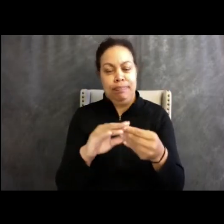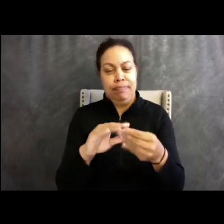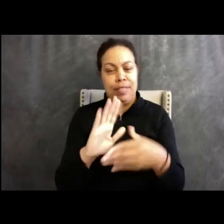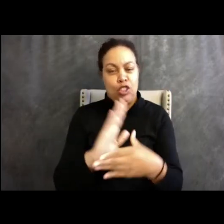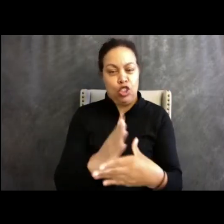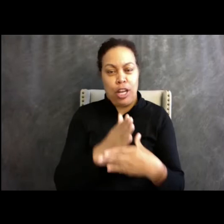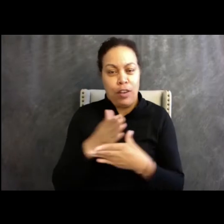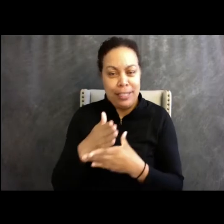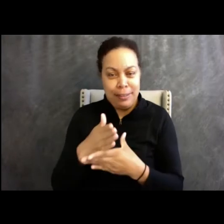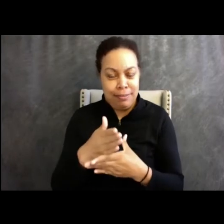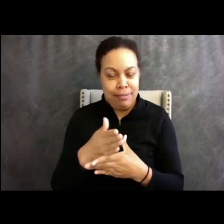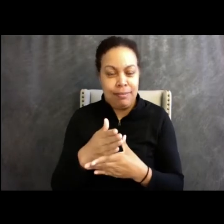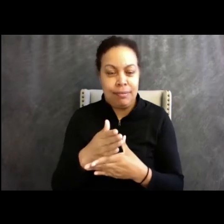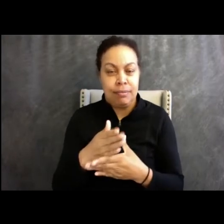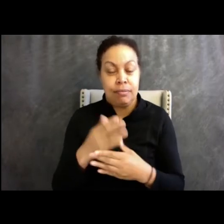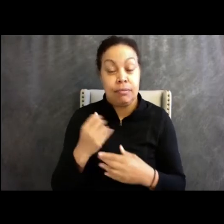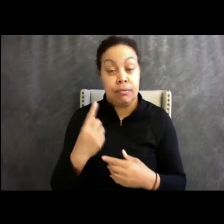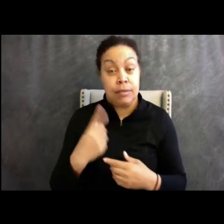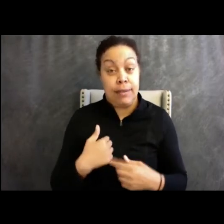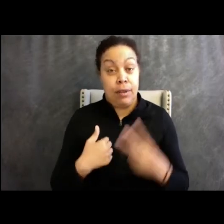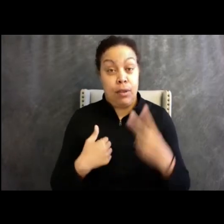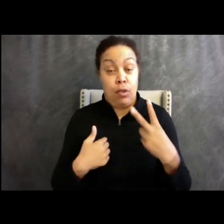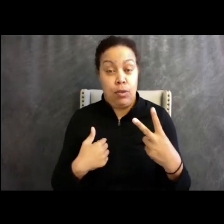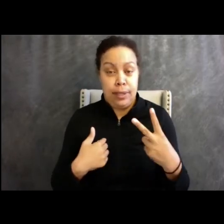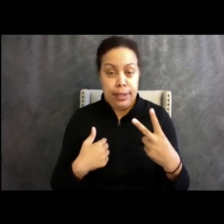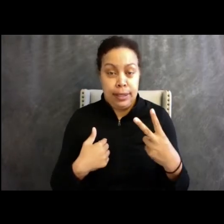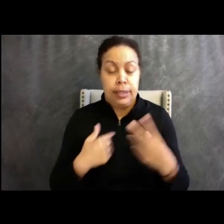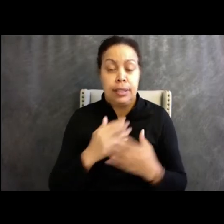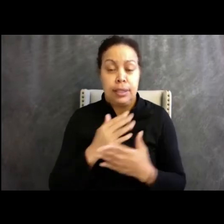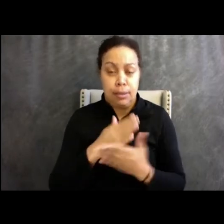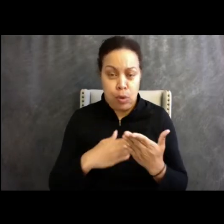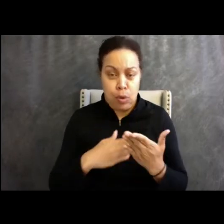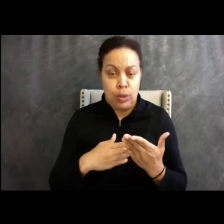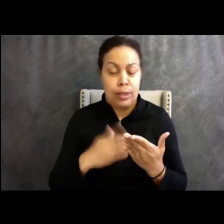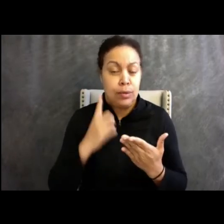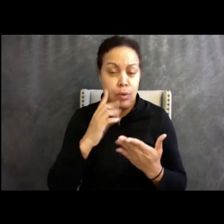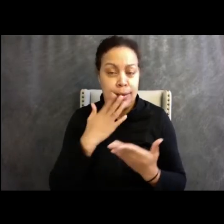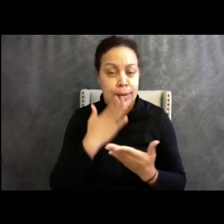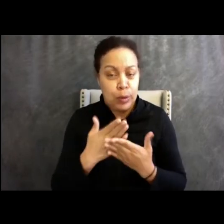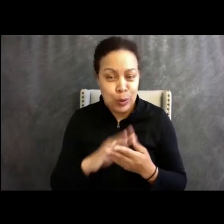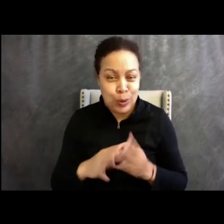There are three components to a good story.